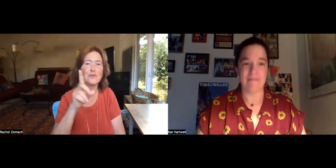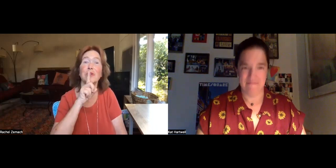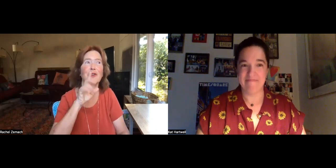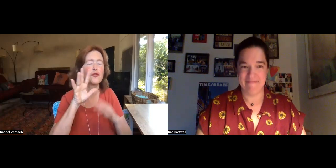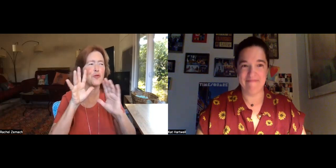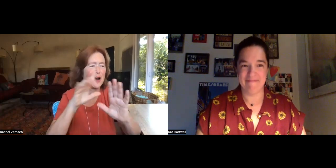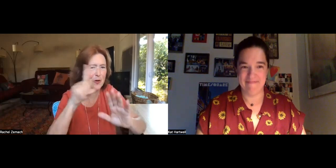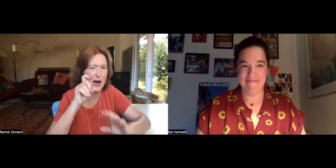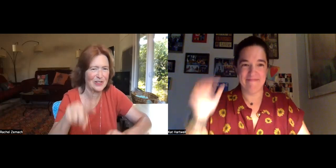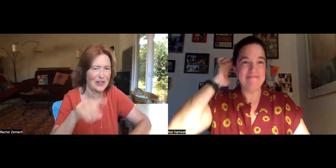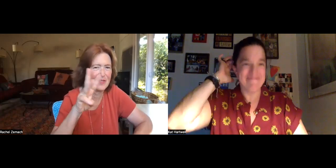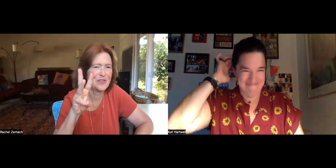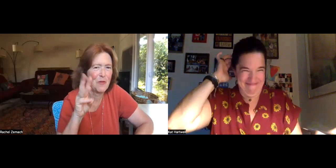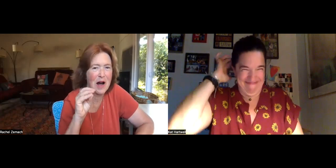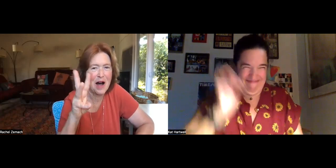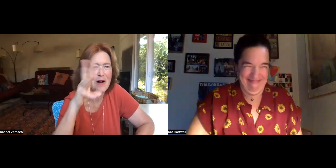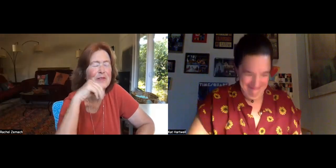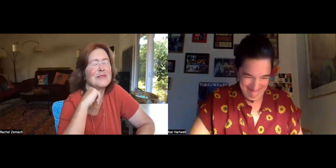Really great question.